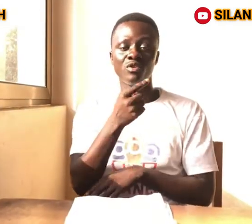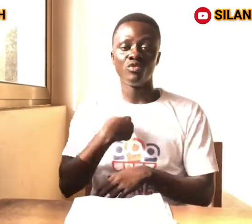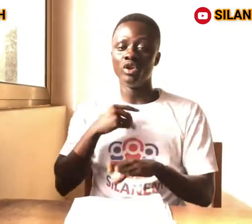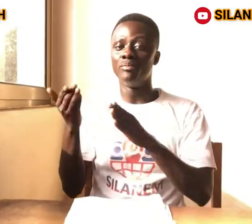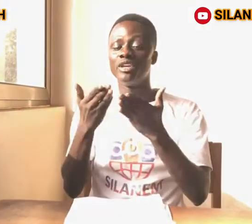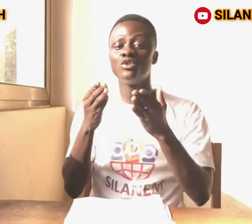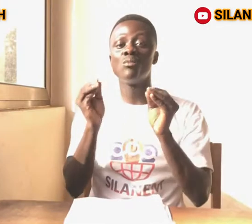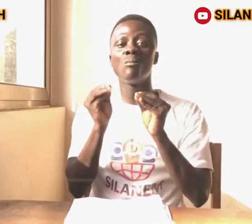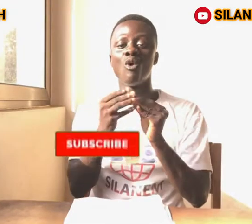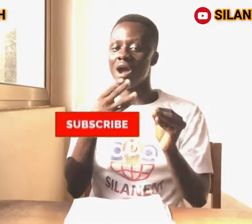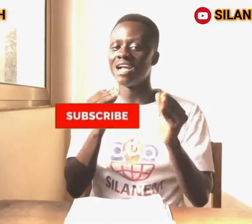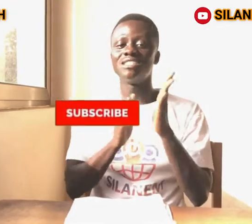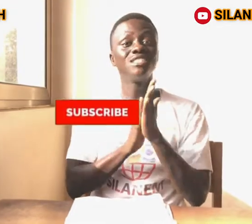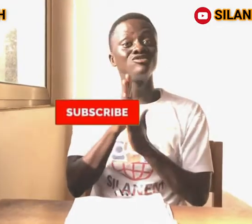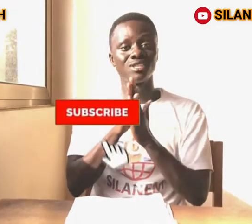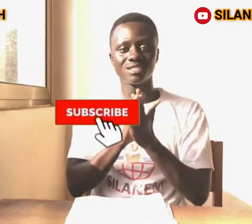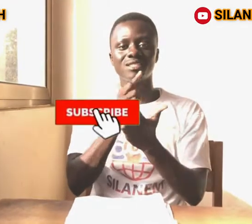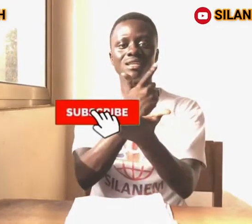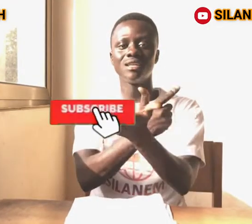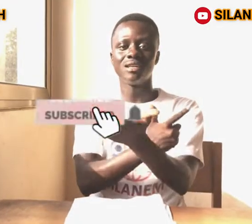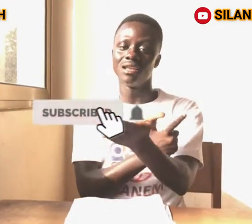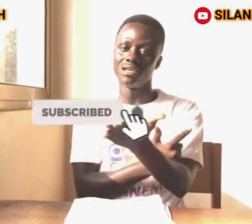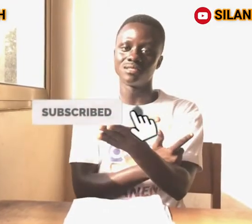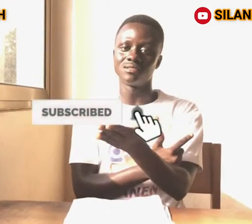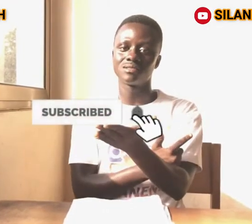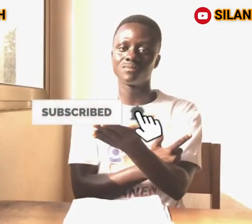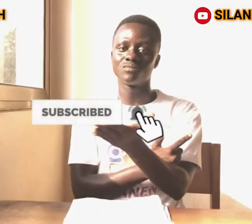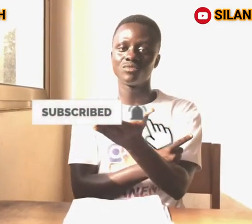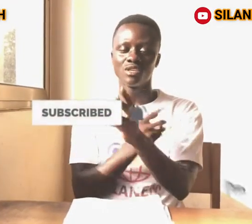We bring you more and interesting lessons.